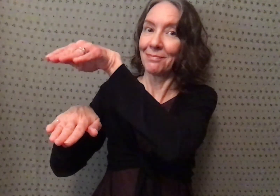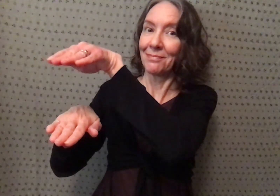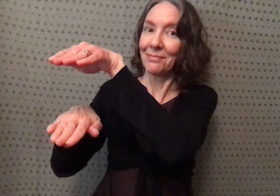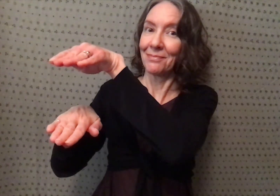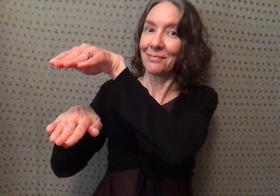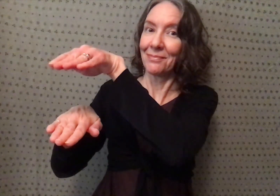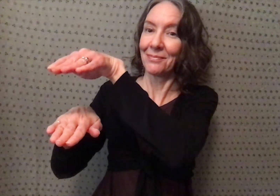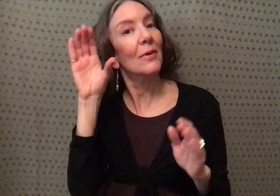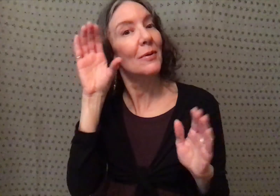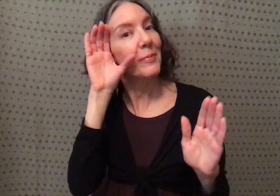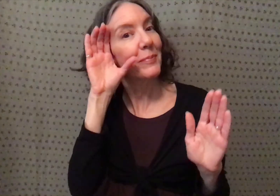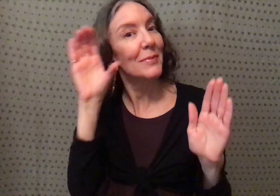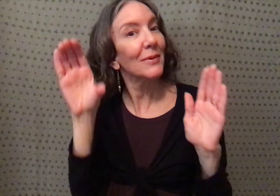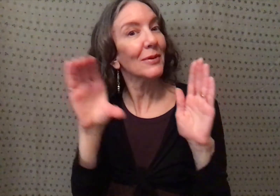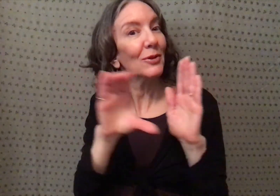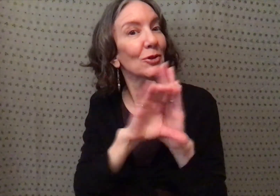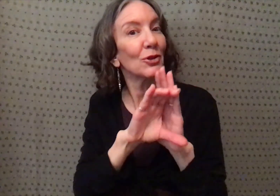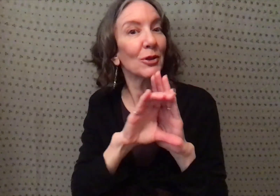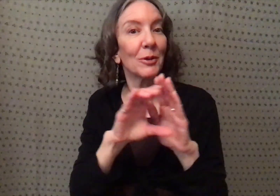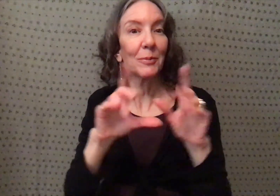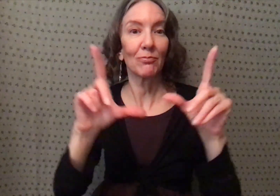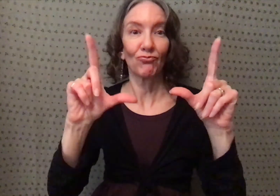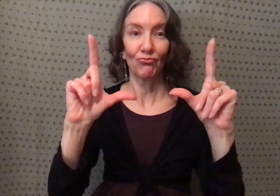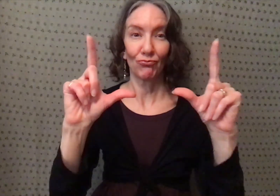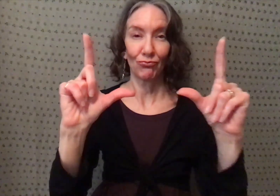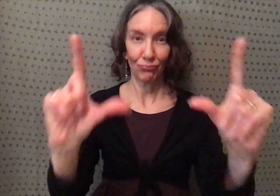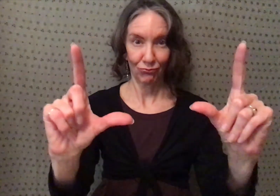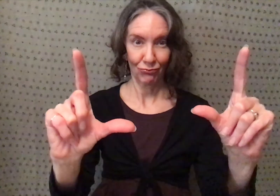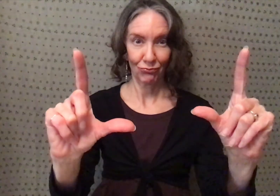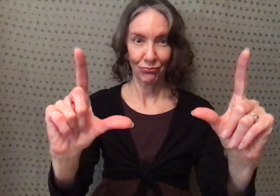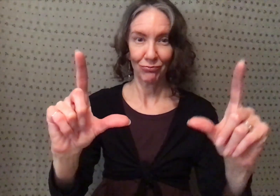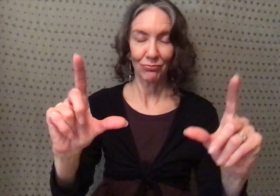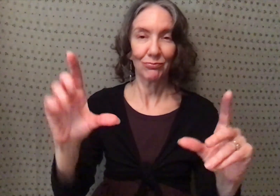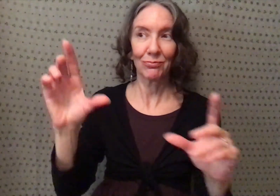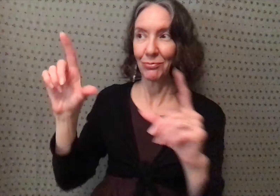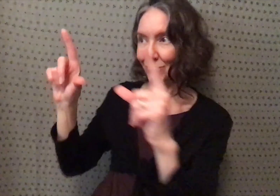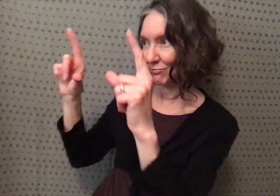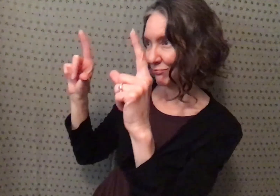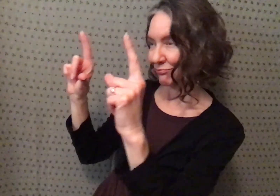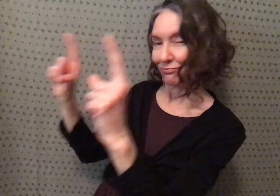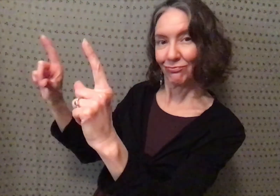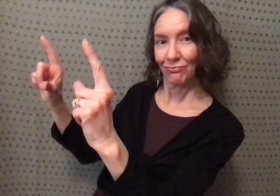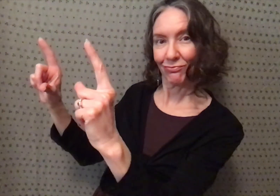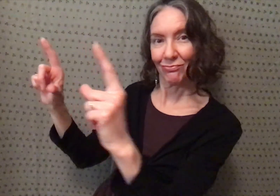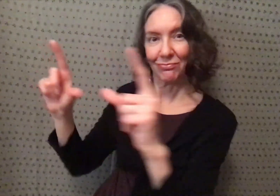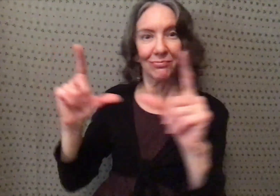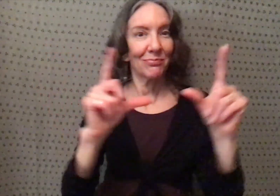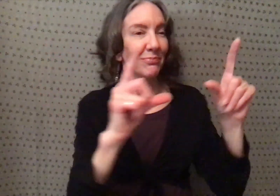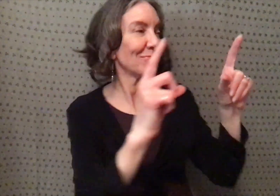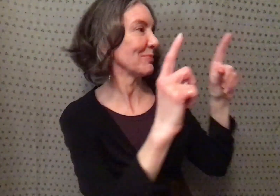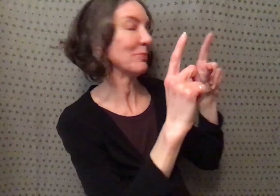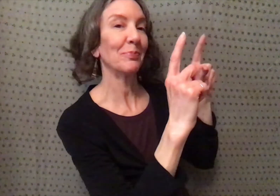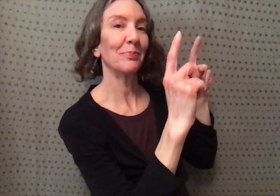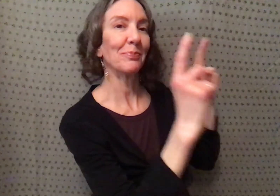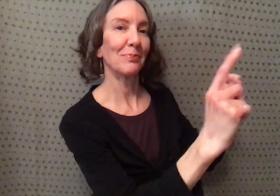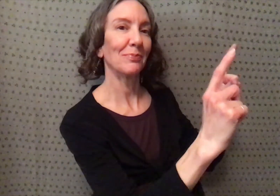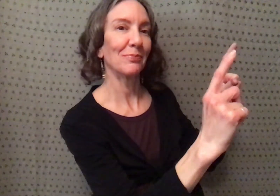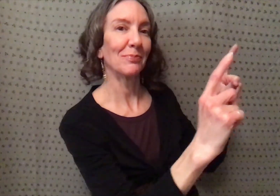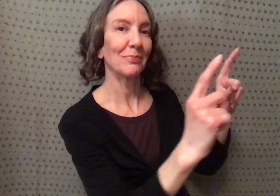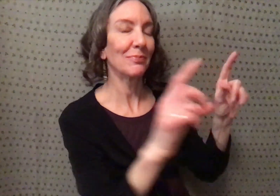the other. Pictures or framed art can be shown with an L hand shape. Indicate which wall it hangs